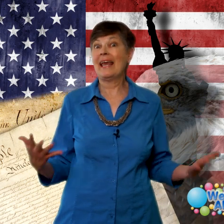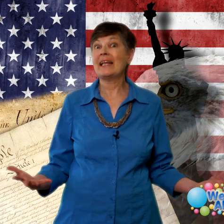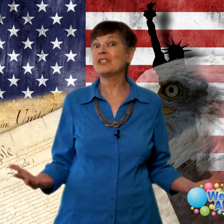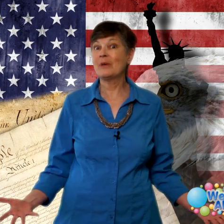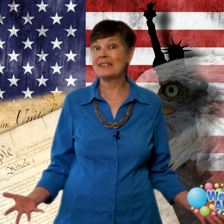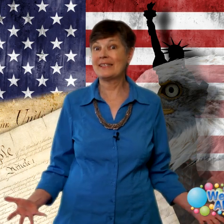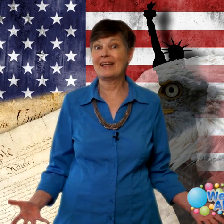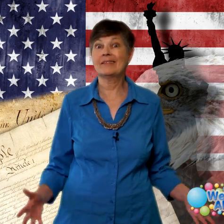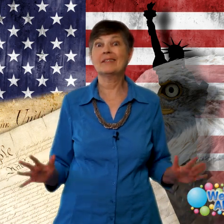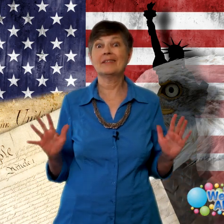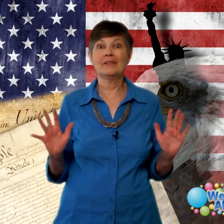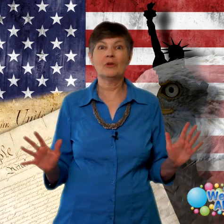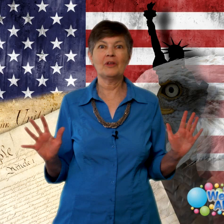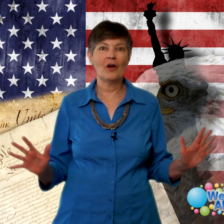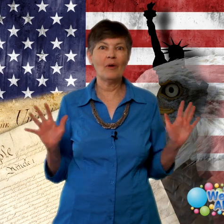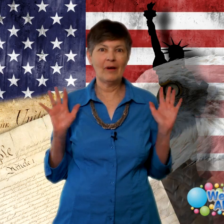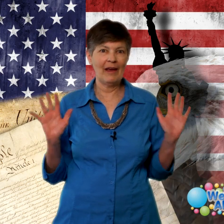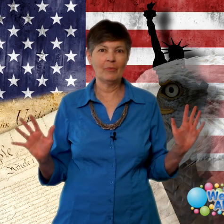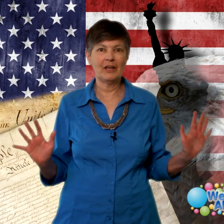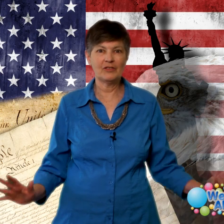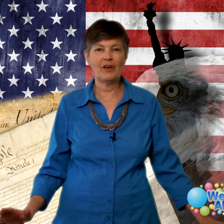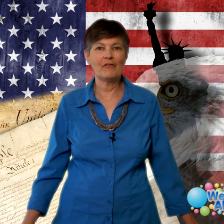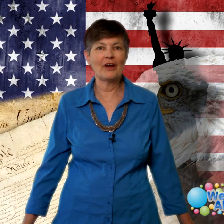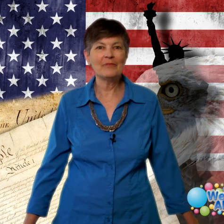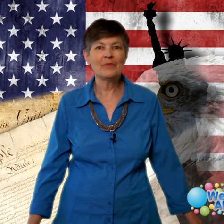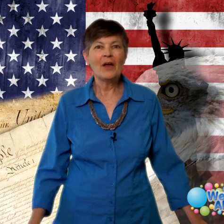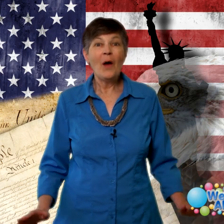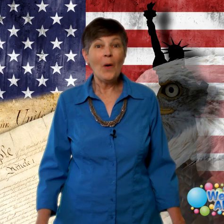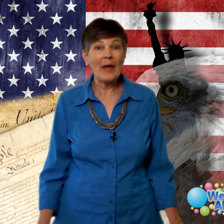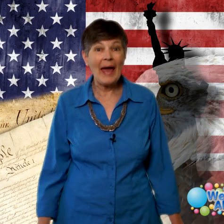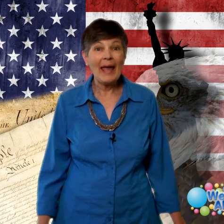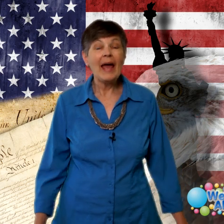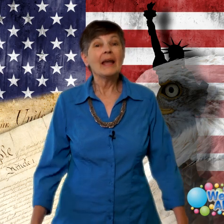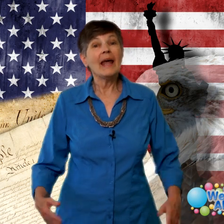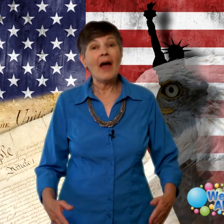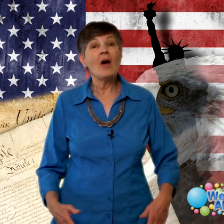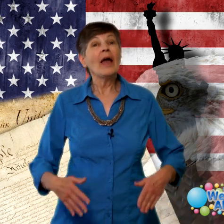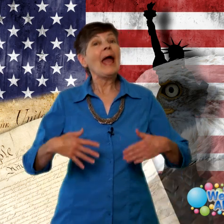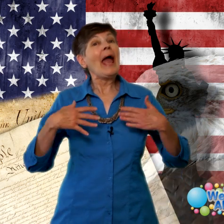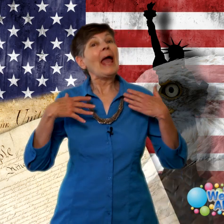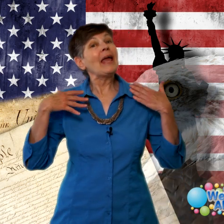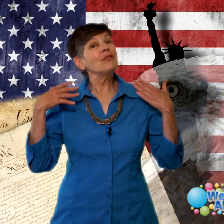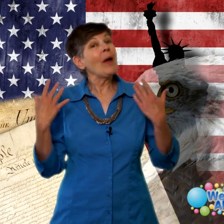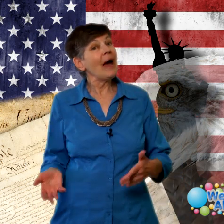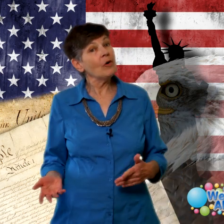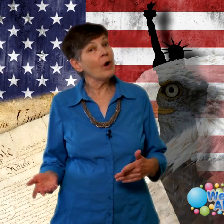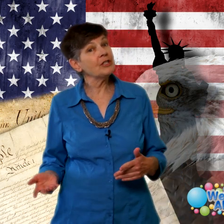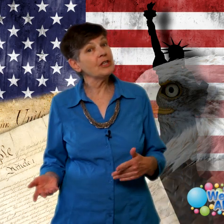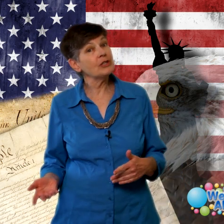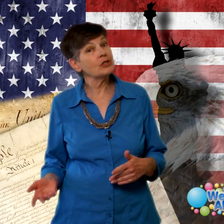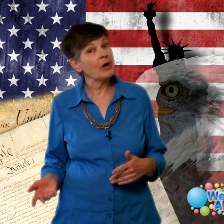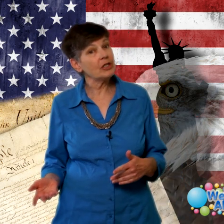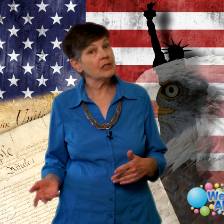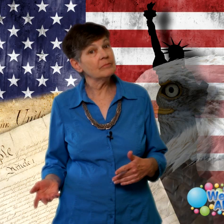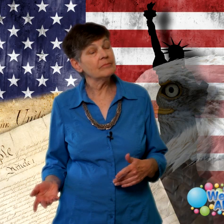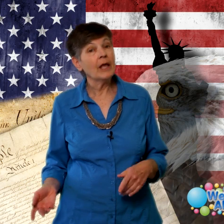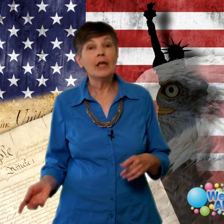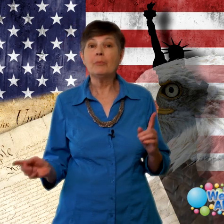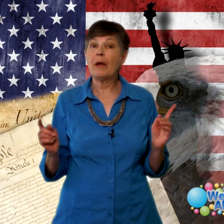Kate Smith sings. It's, you know, everybody's favorite. Okay, now if you haven't watched the instruction, you might want to